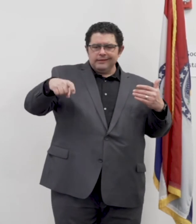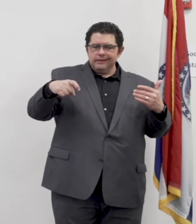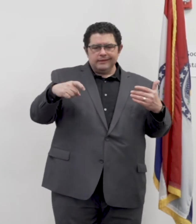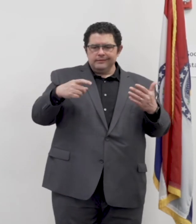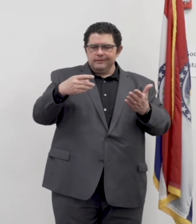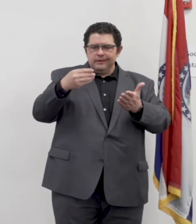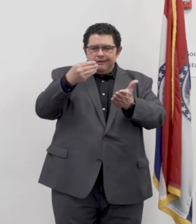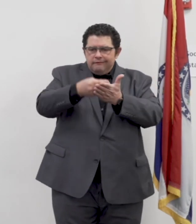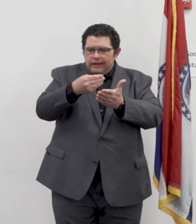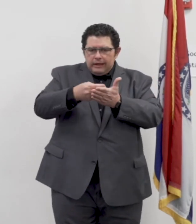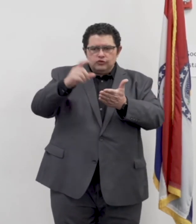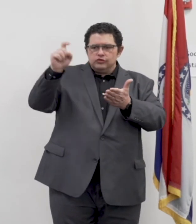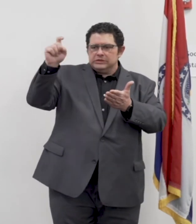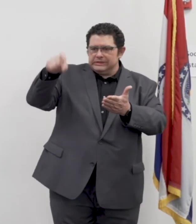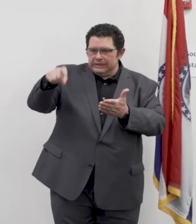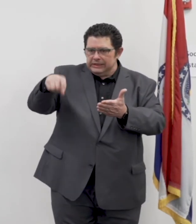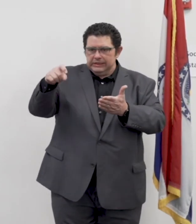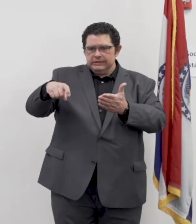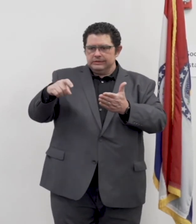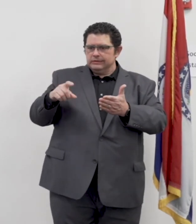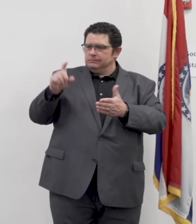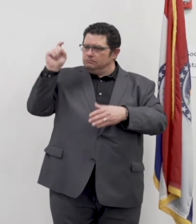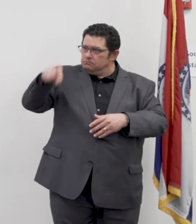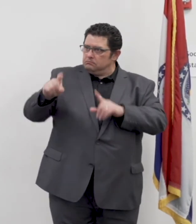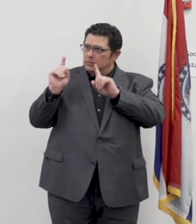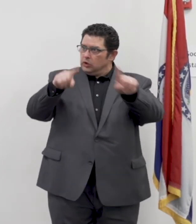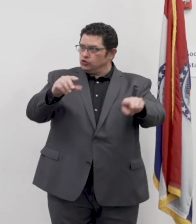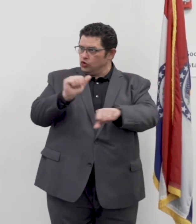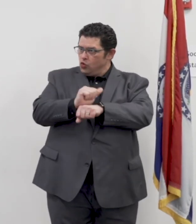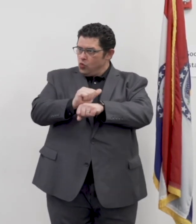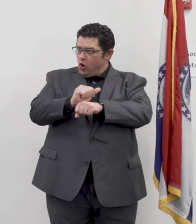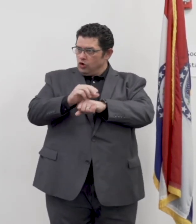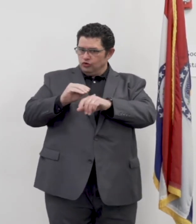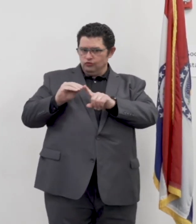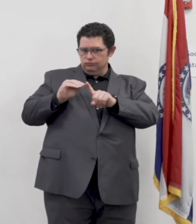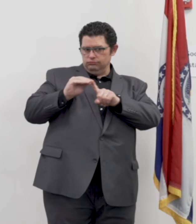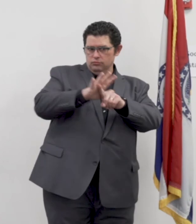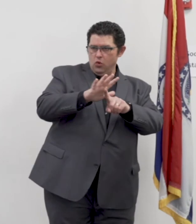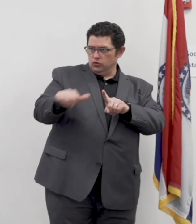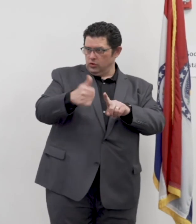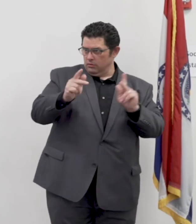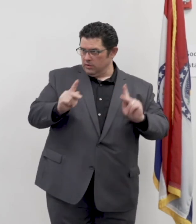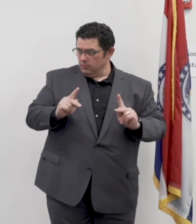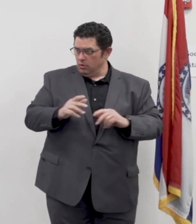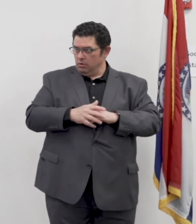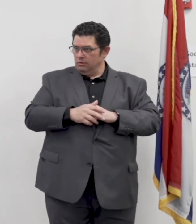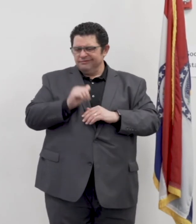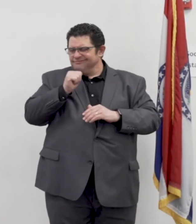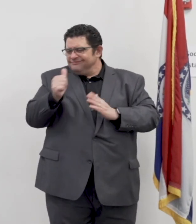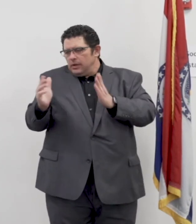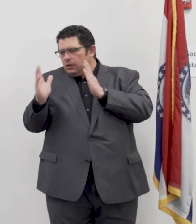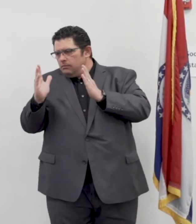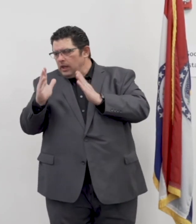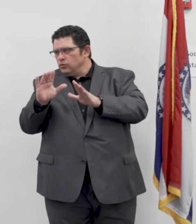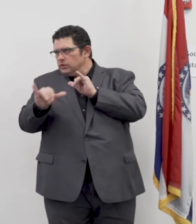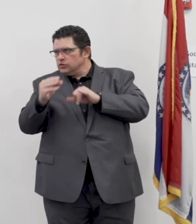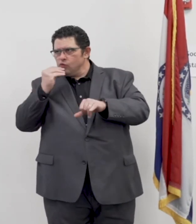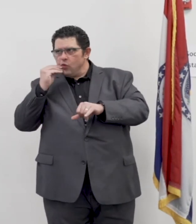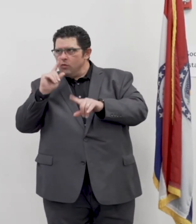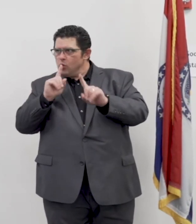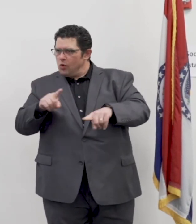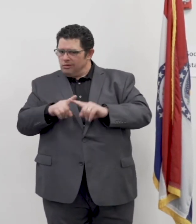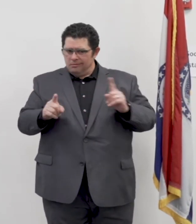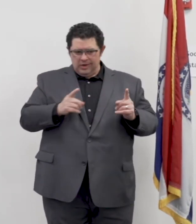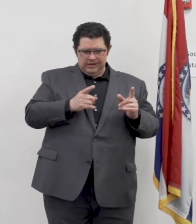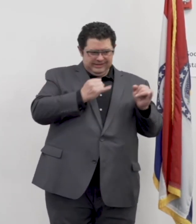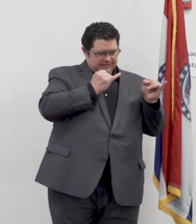work and expose other people. So that is not so much about compliance with the stay-at-home order, but individual behavior, because really,